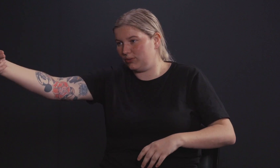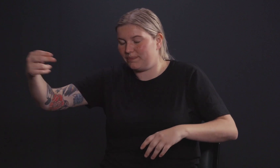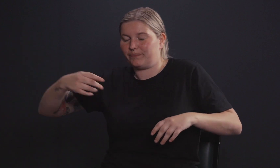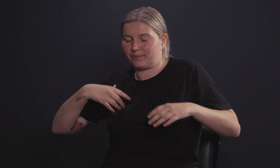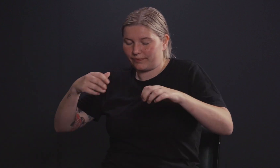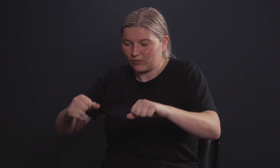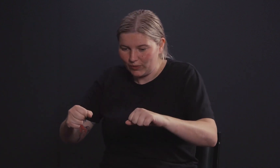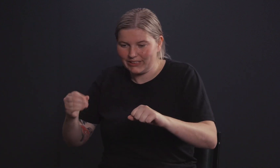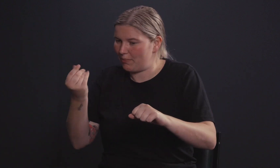feel that something wasn't right.